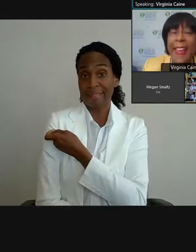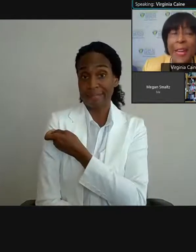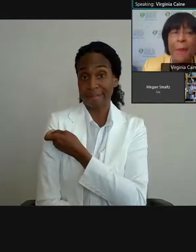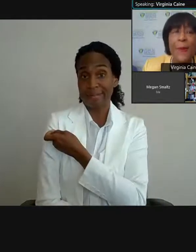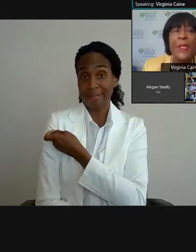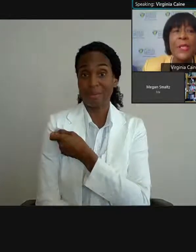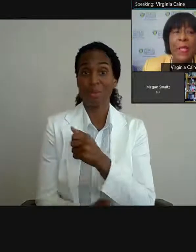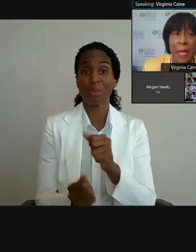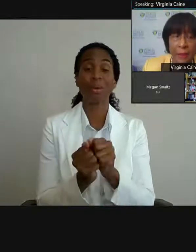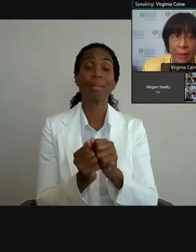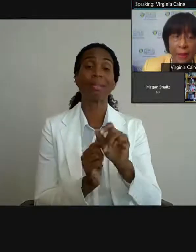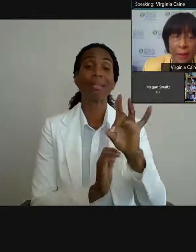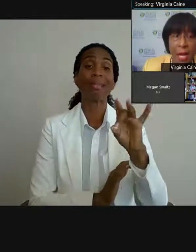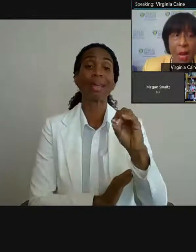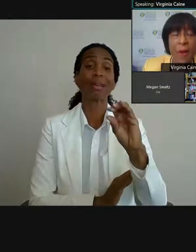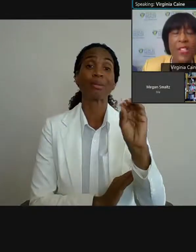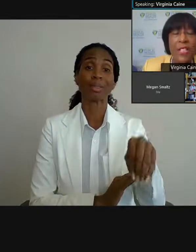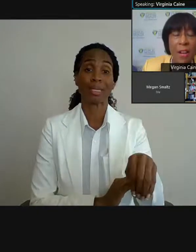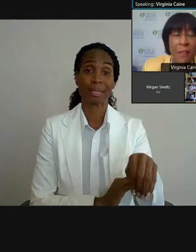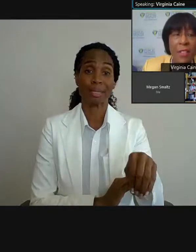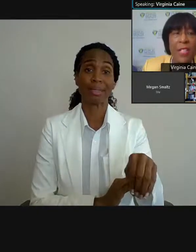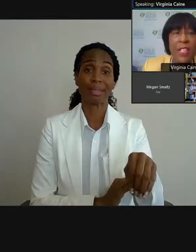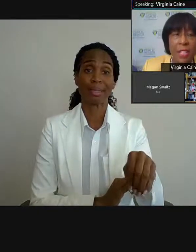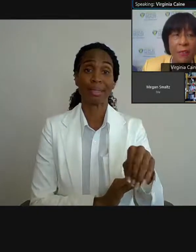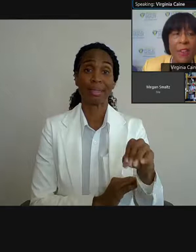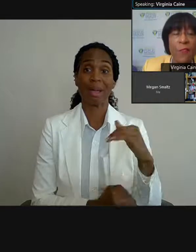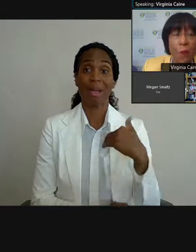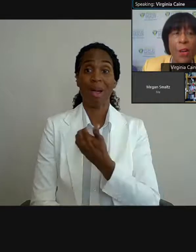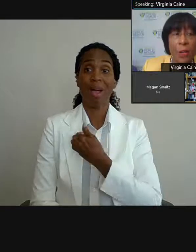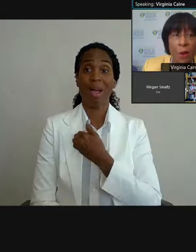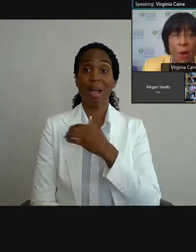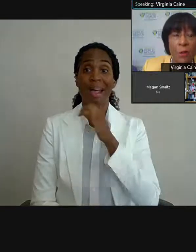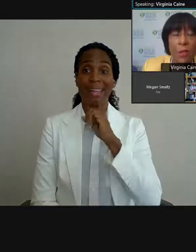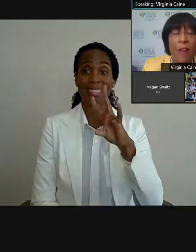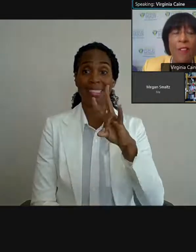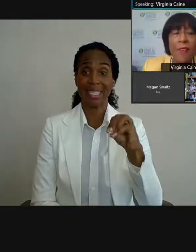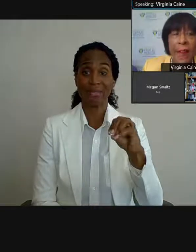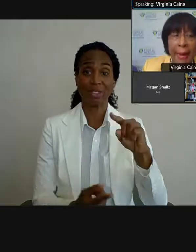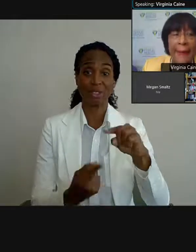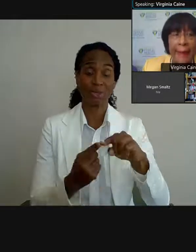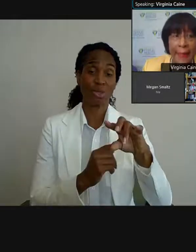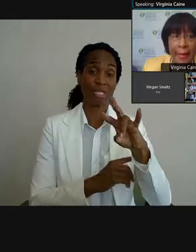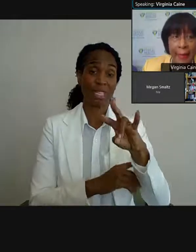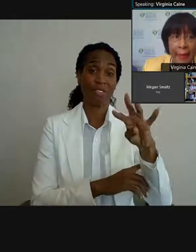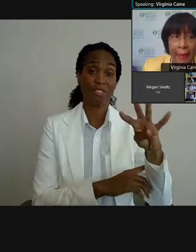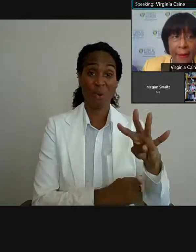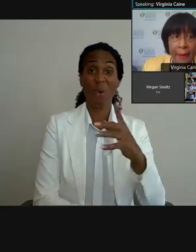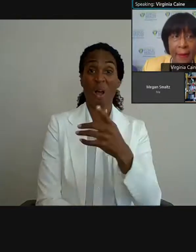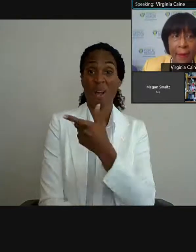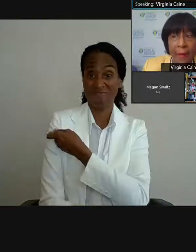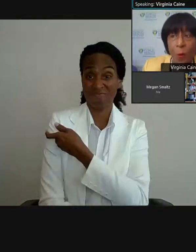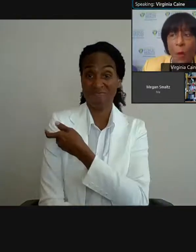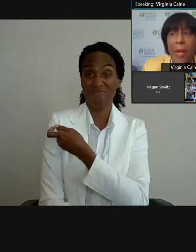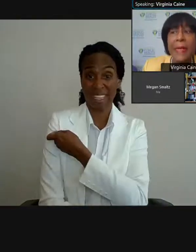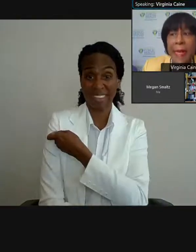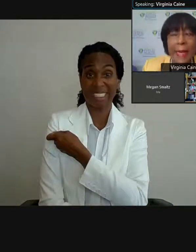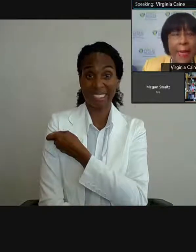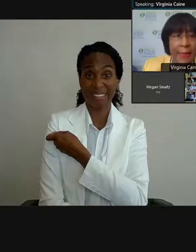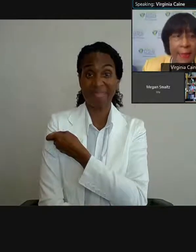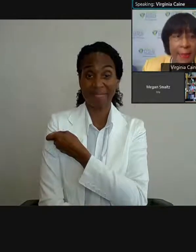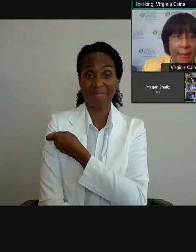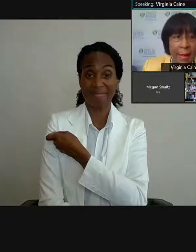with 80% of our 70 to 74-year-olds vaccinated. And